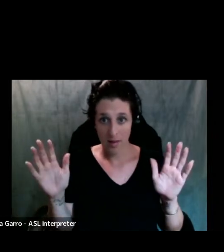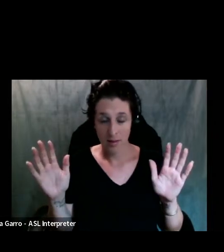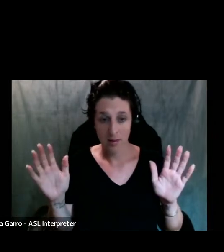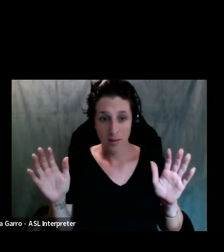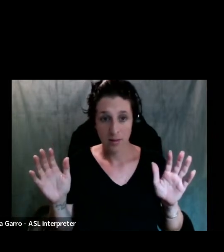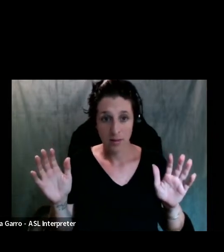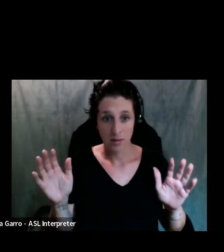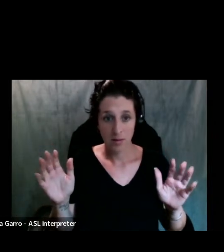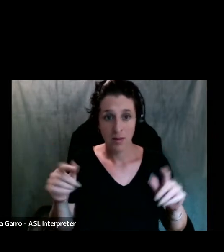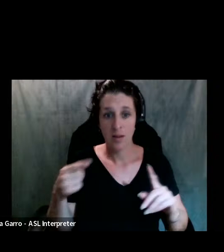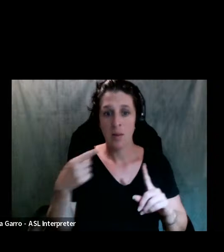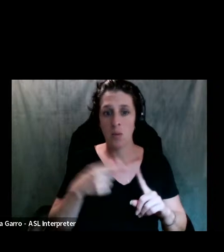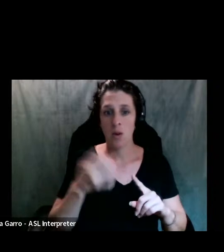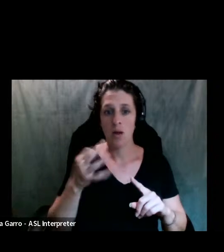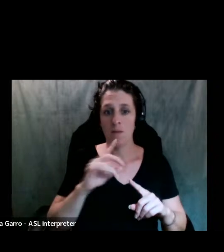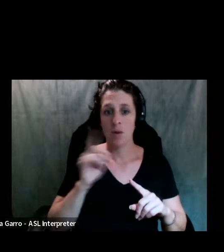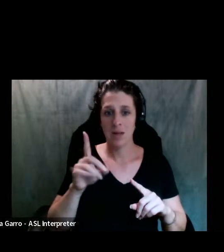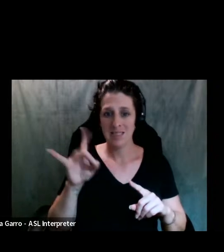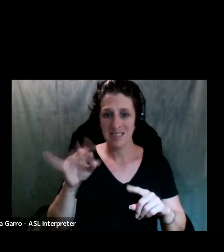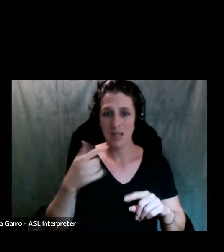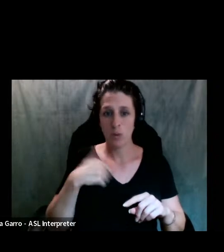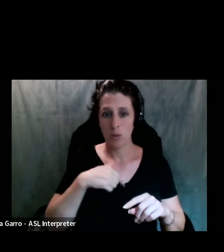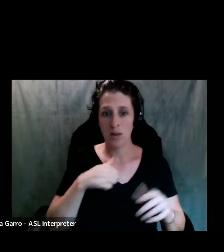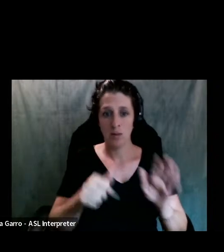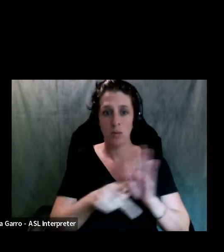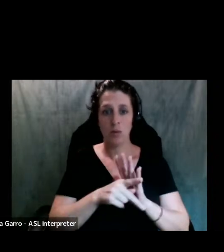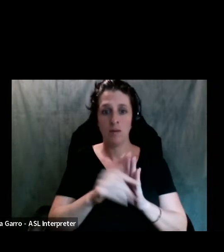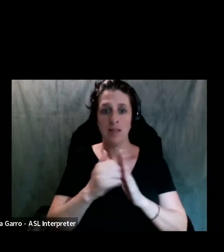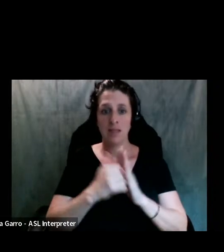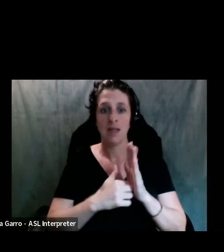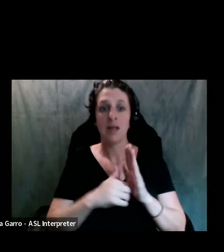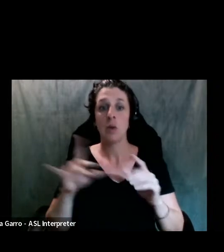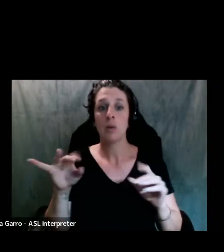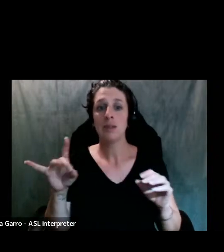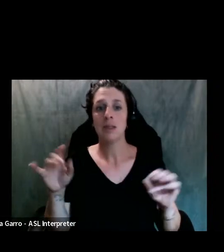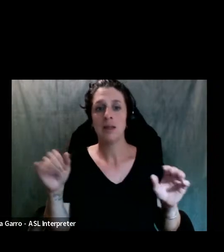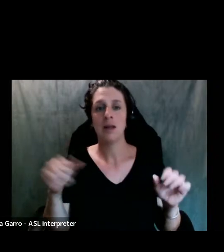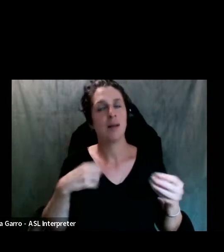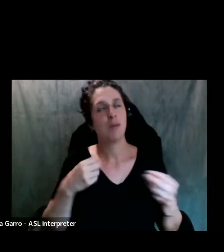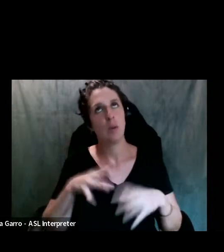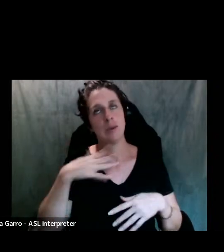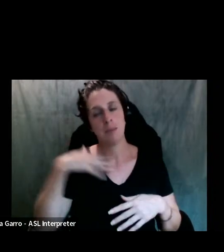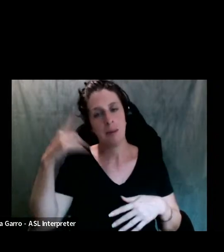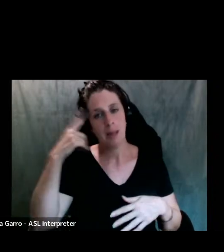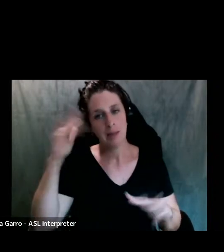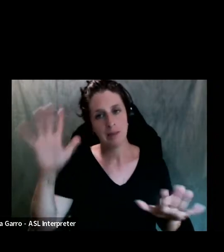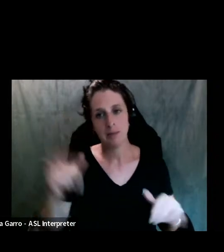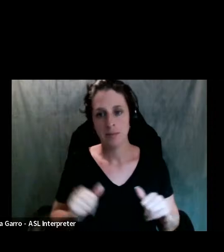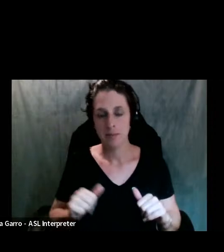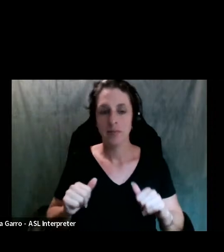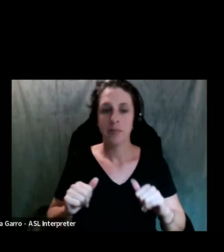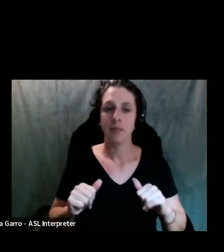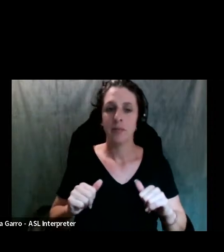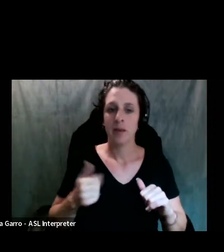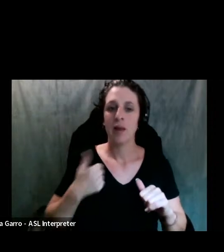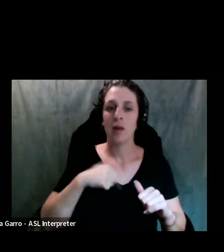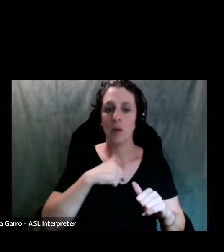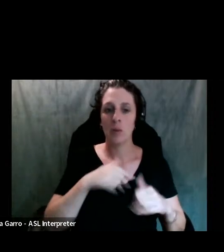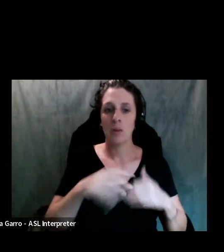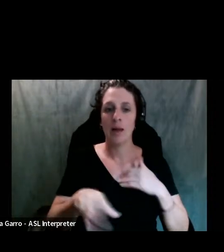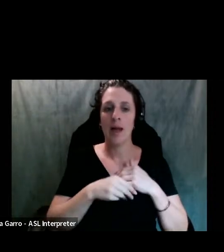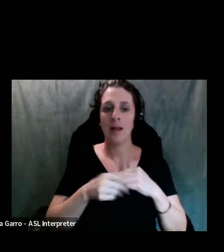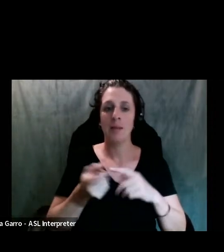Actually, point of order. Did we approve the agenda? I don't. Yeah. We did. Yes, we did. Okay, I'm losing my mind. Okay, We added the moment of silence to the